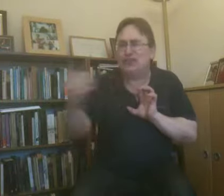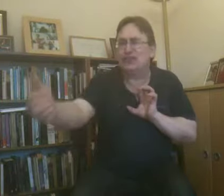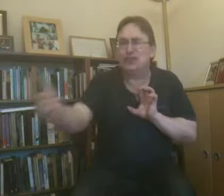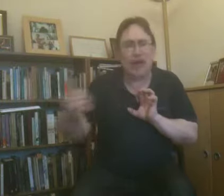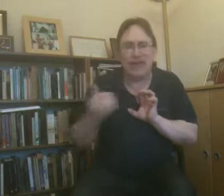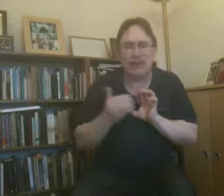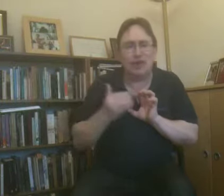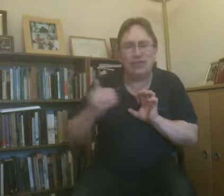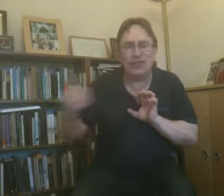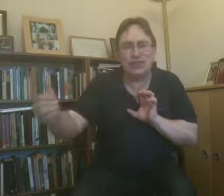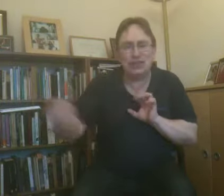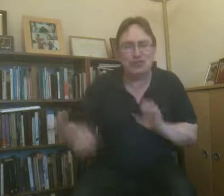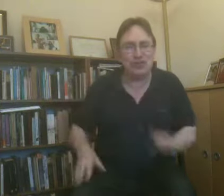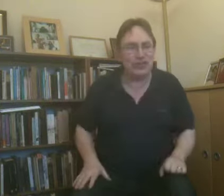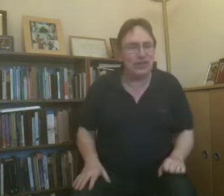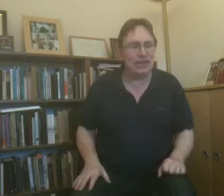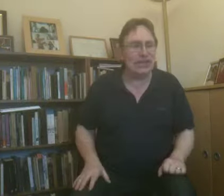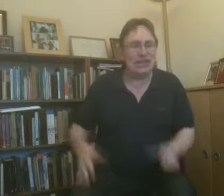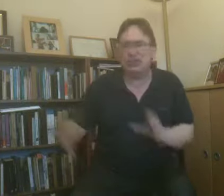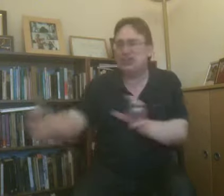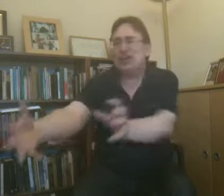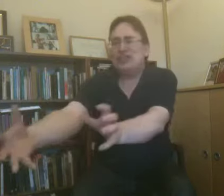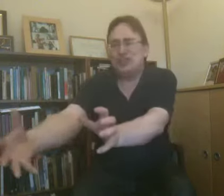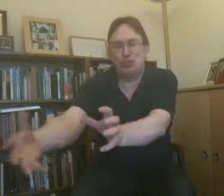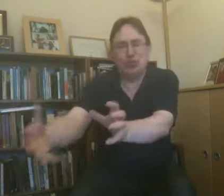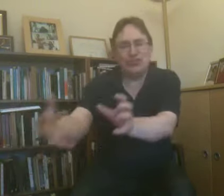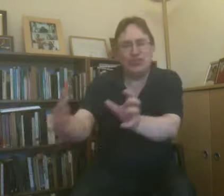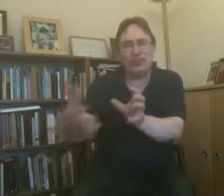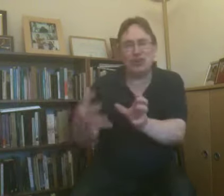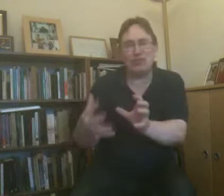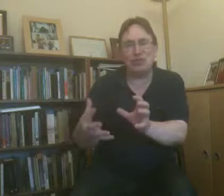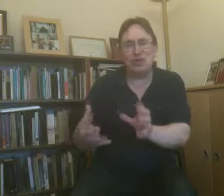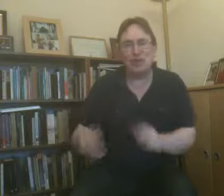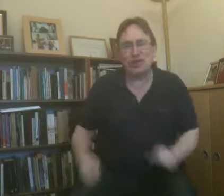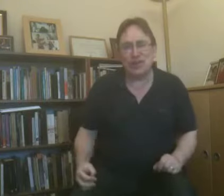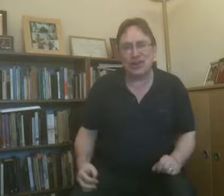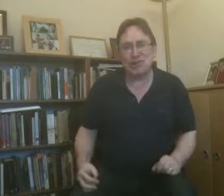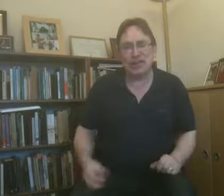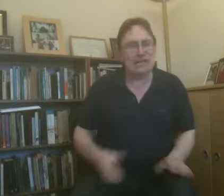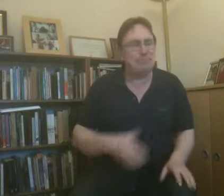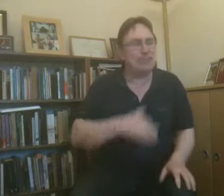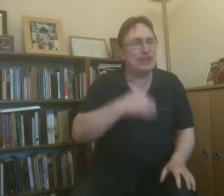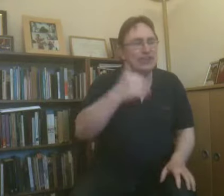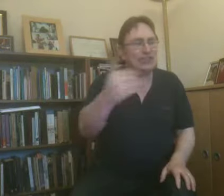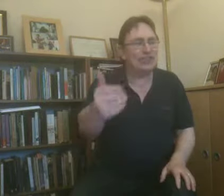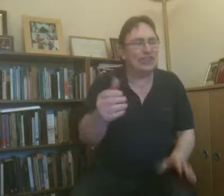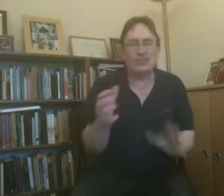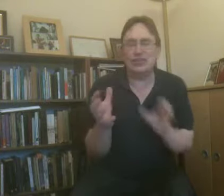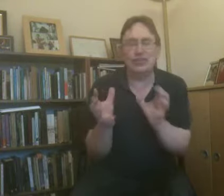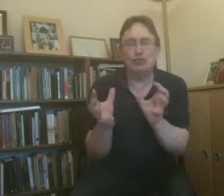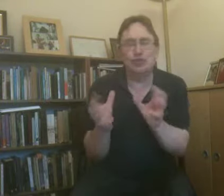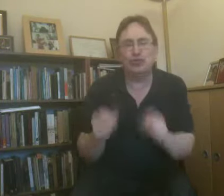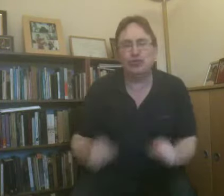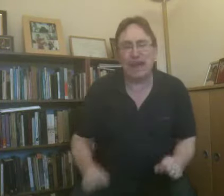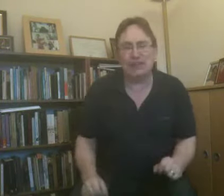into a conversation with her. He shares the water cup with her. He breaks the rules of